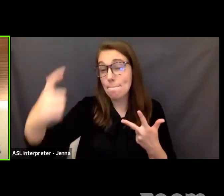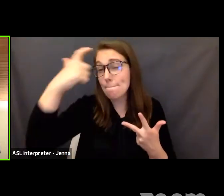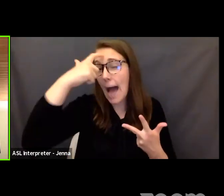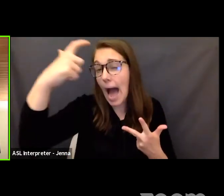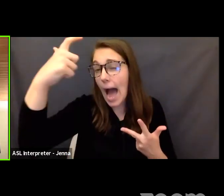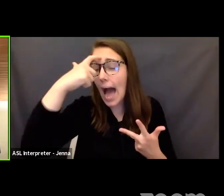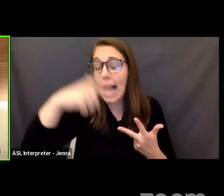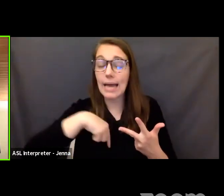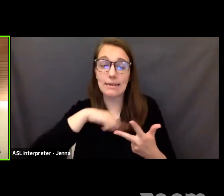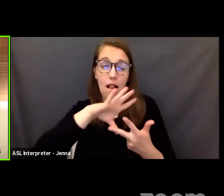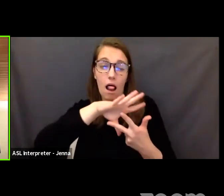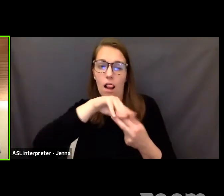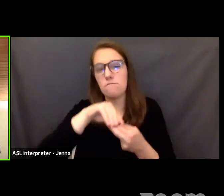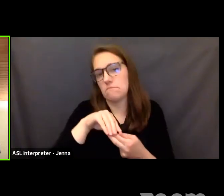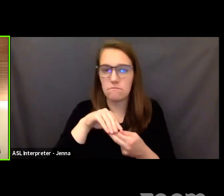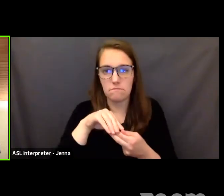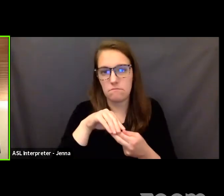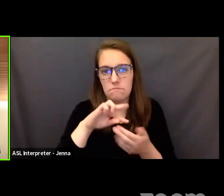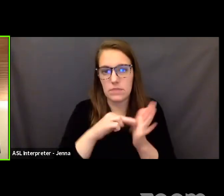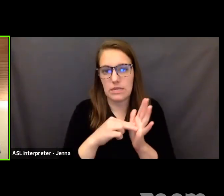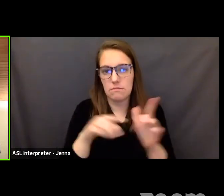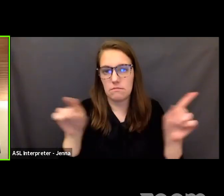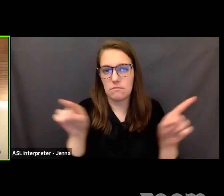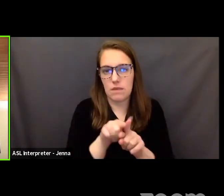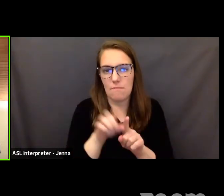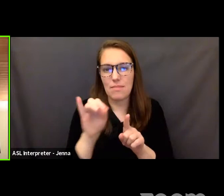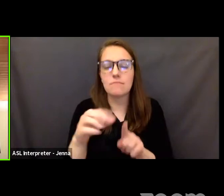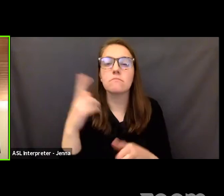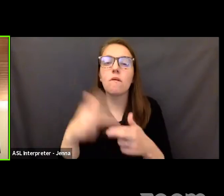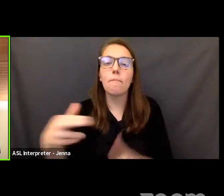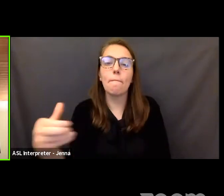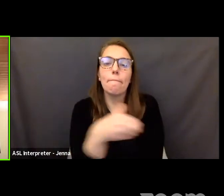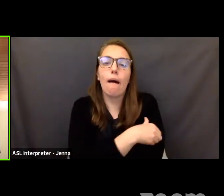same incorporeal operation called the power of intellect.